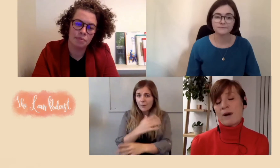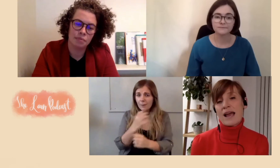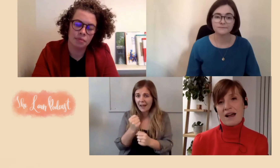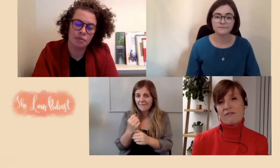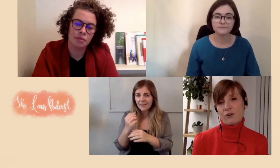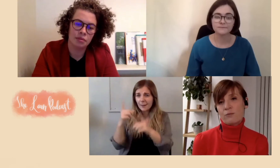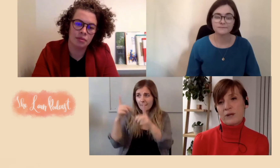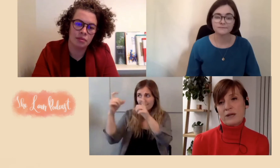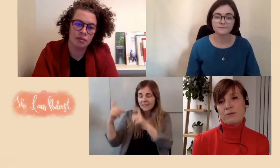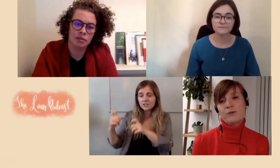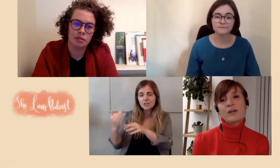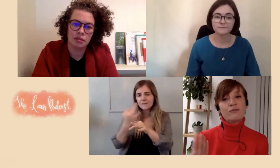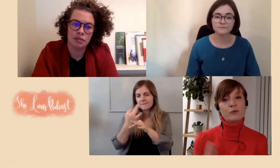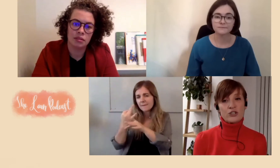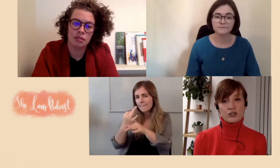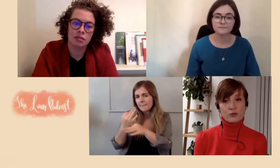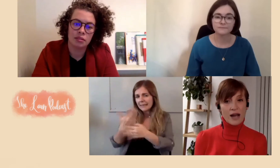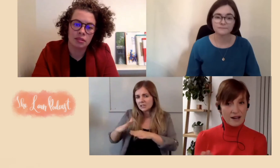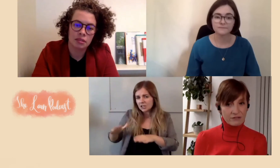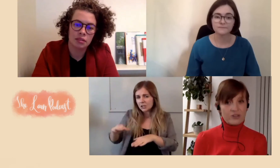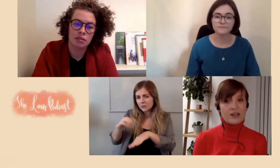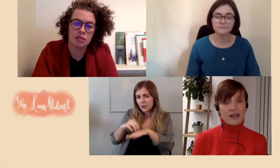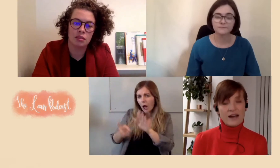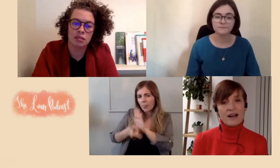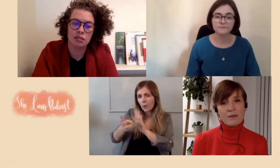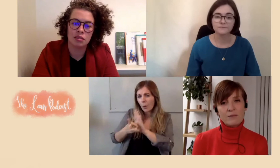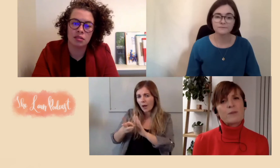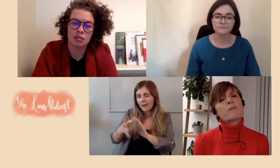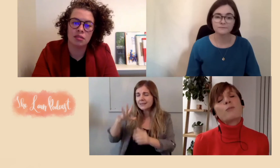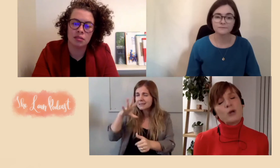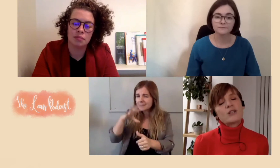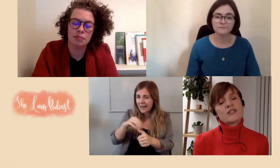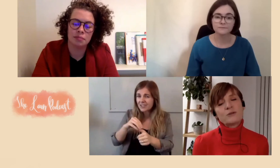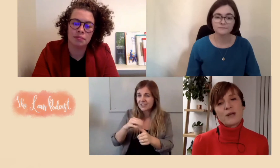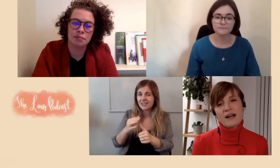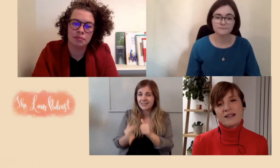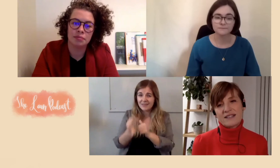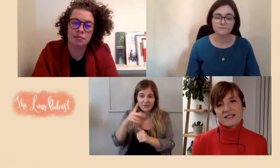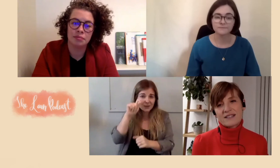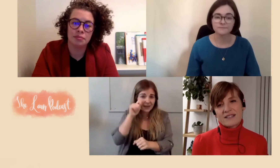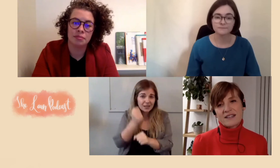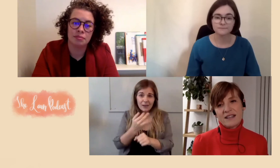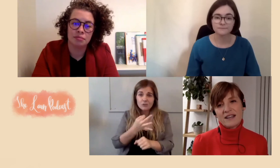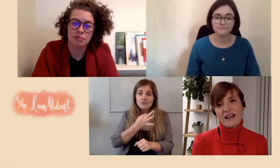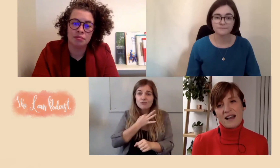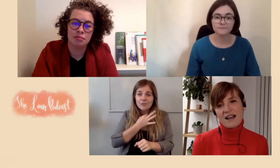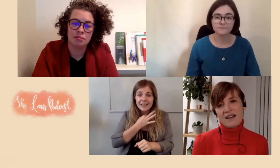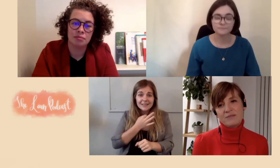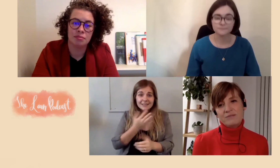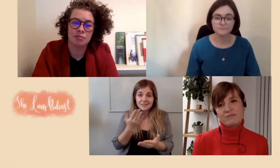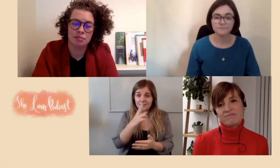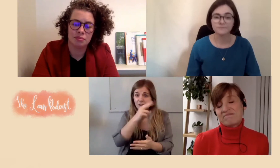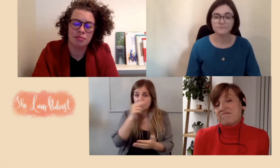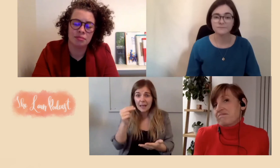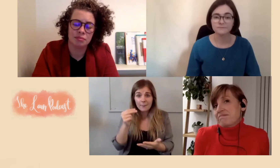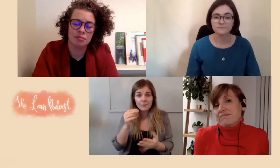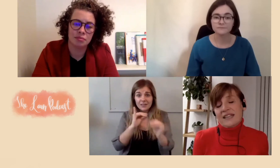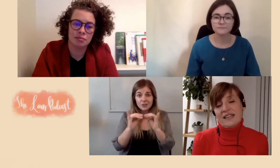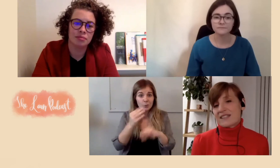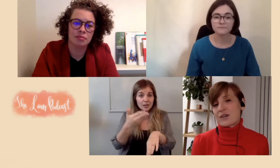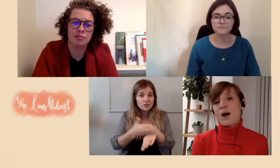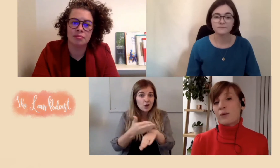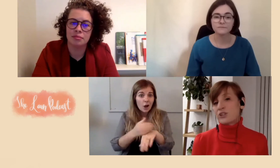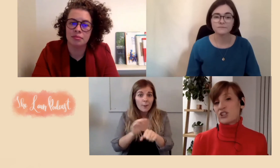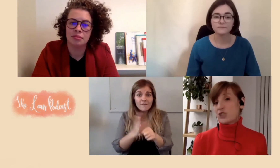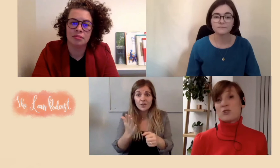say, pictures of family and children on the wall. Particularly, I mean, if we're talking about risk, if we're doing,